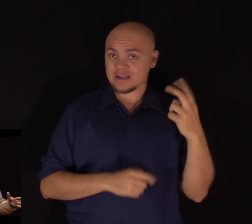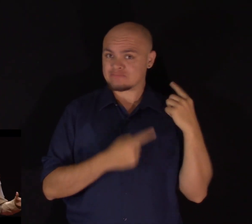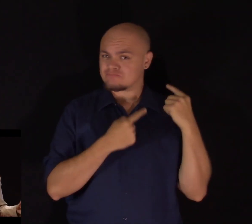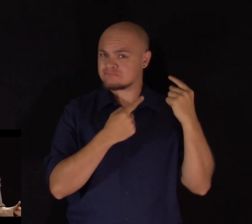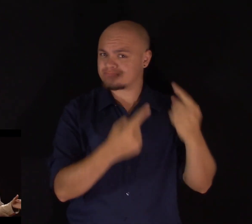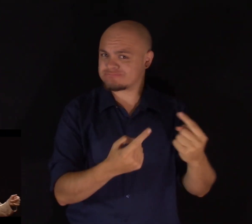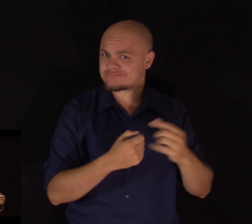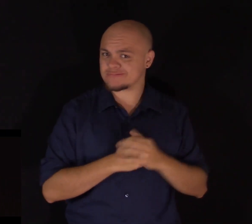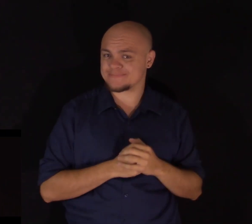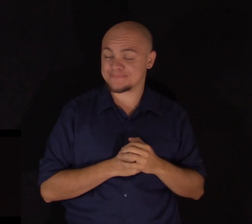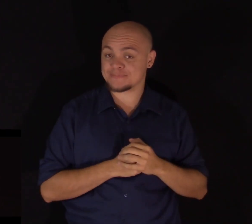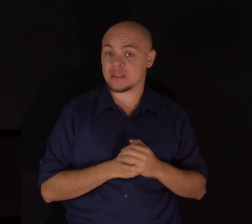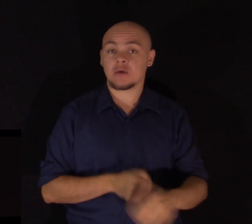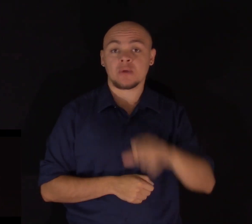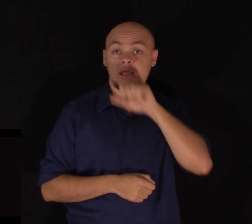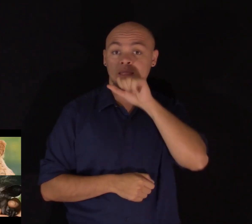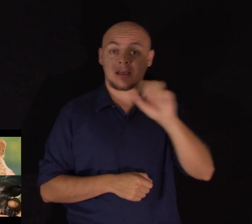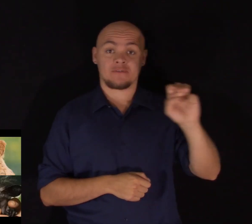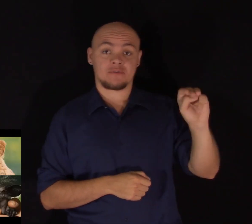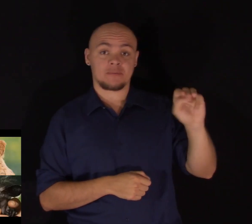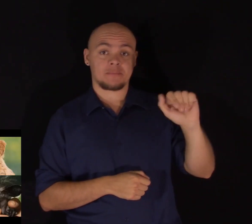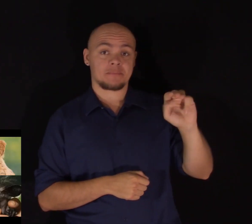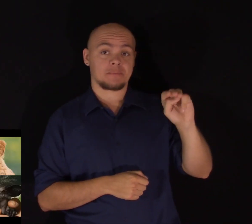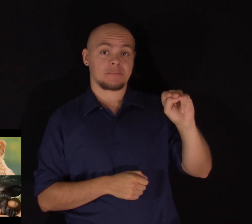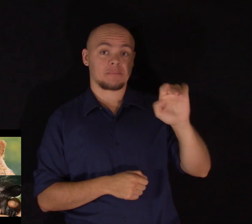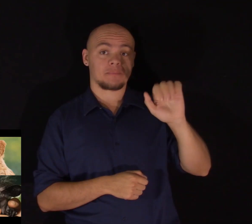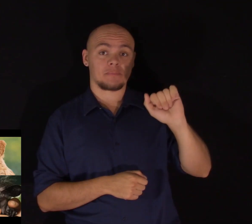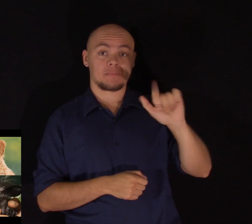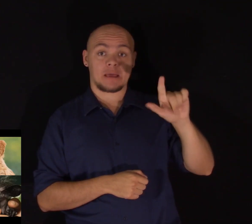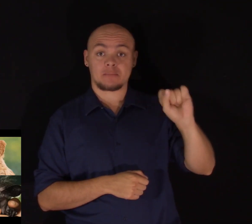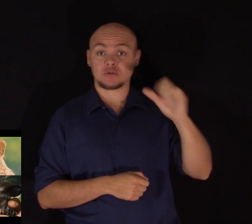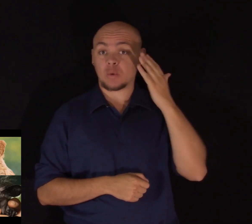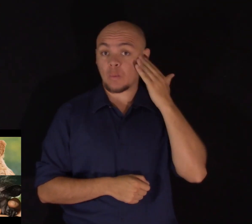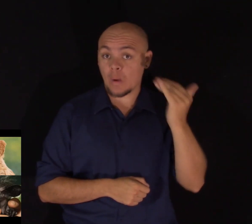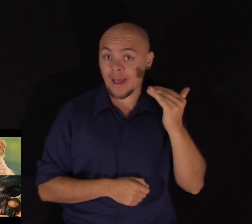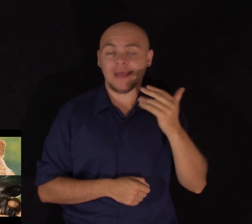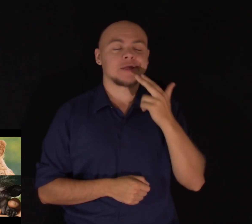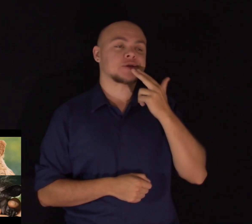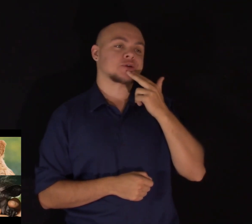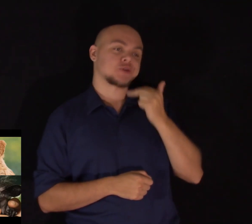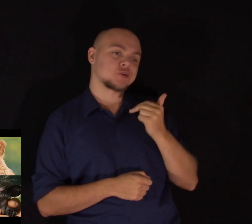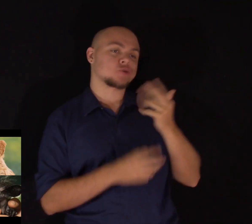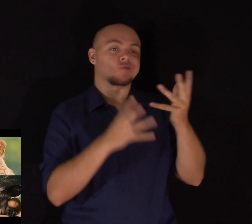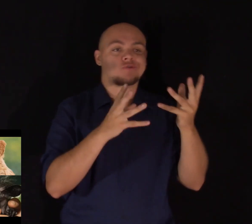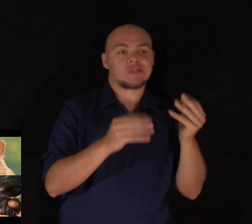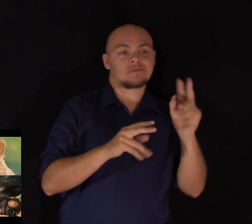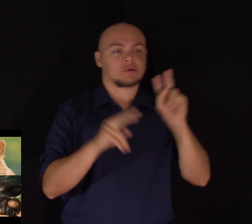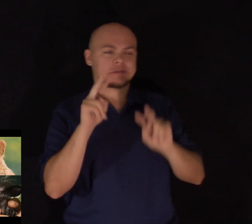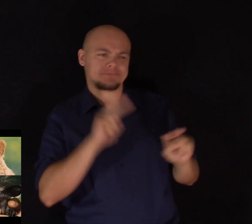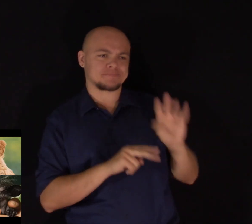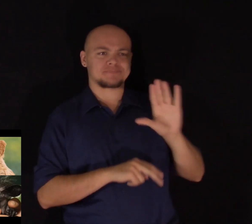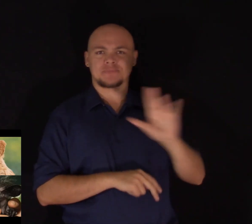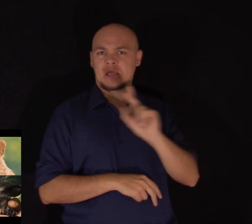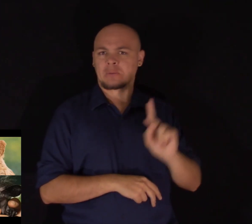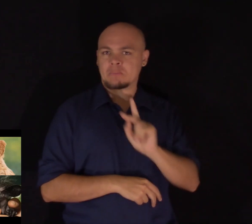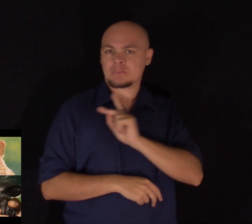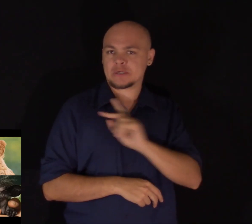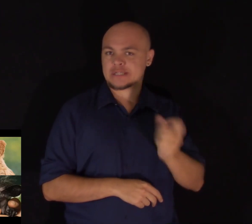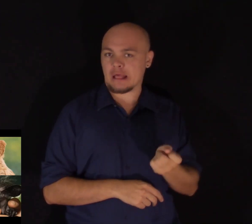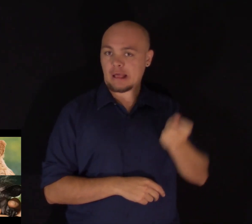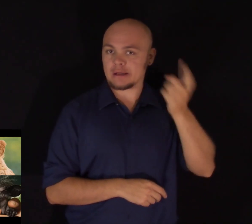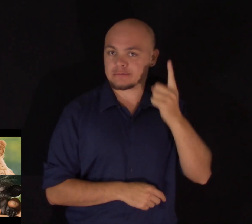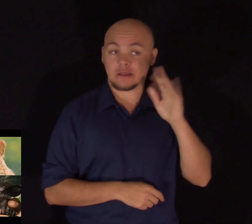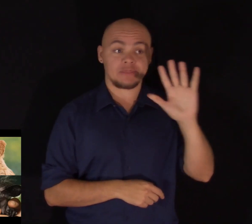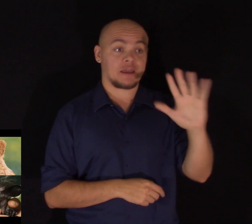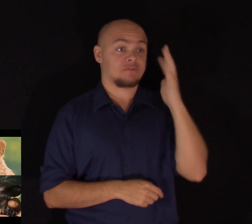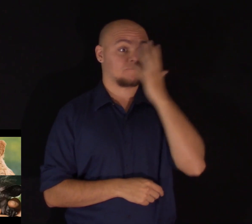We especially love mammals because they're cute and fluffy and furry, and we can very easily read their personalities, even ones with